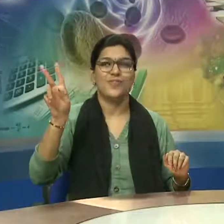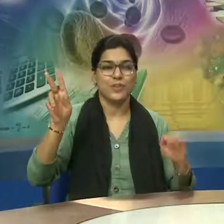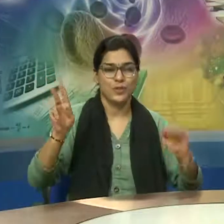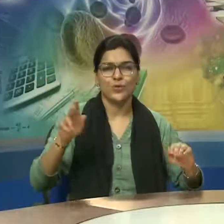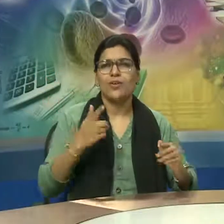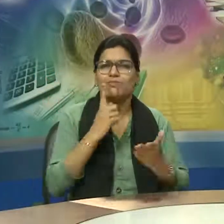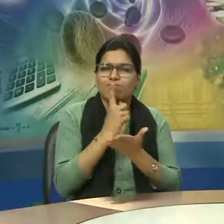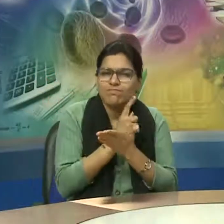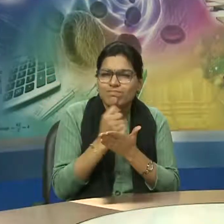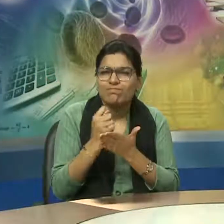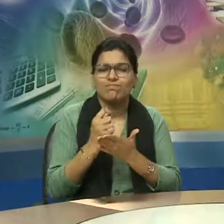behavior.